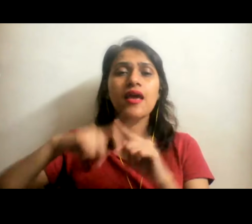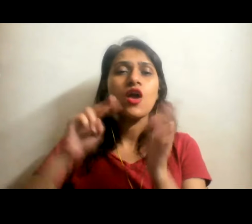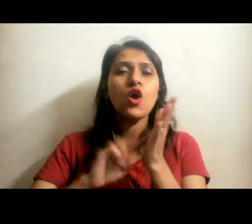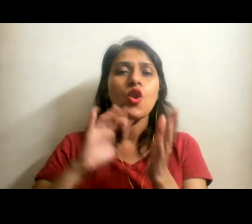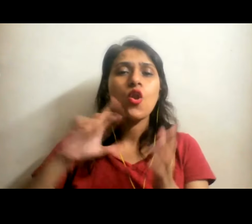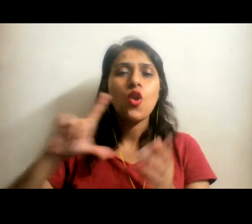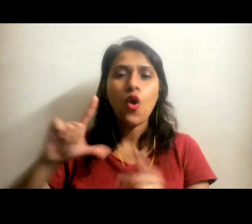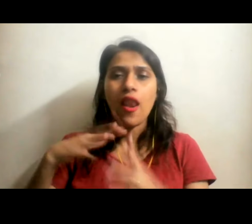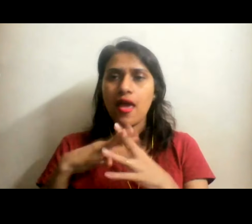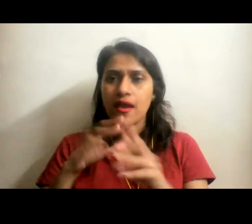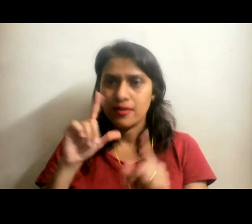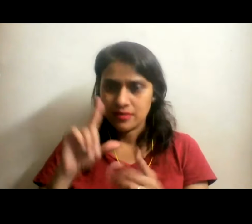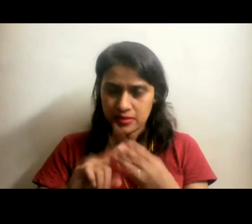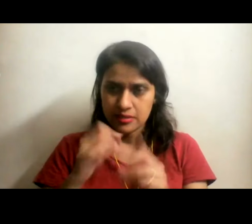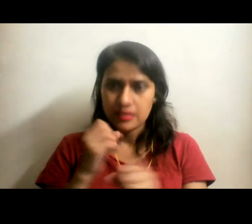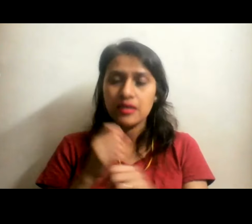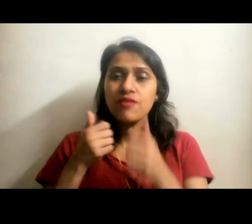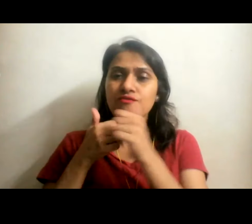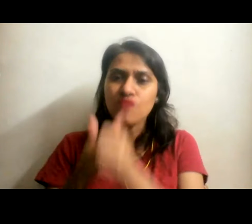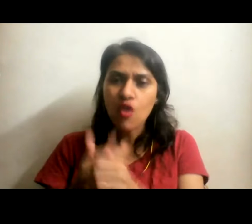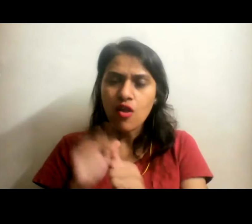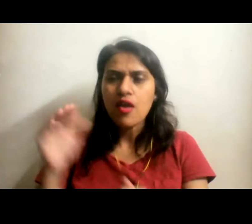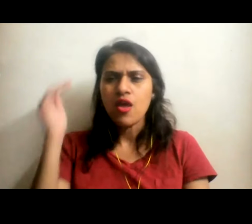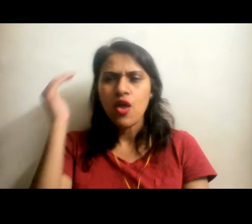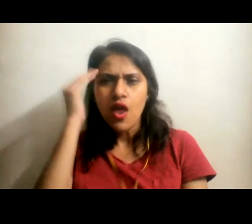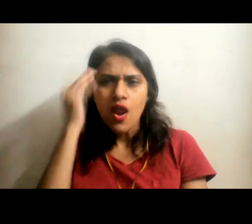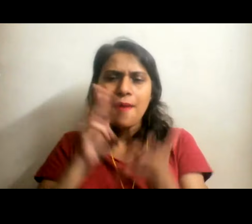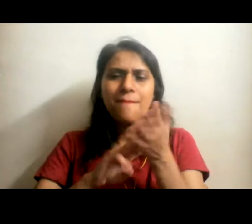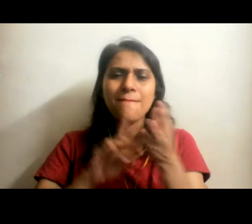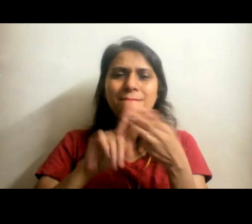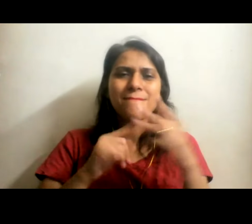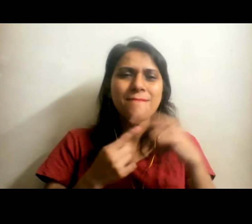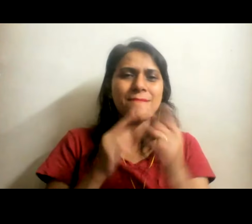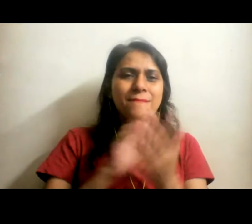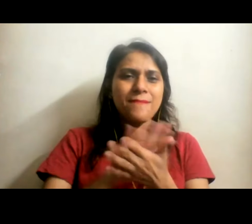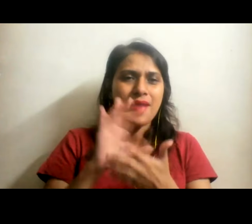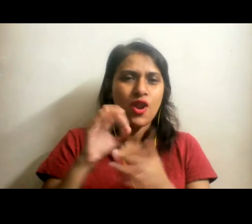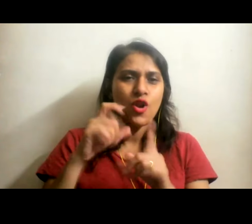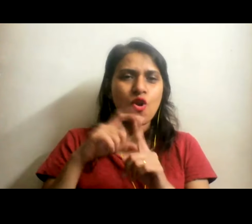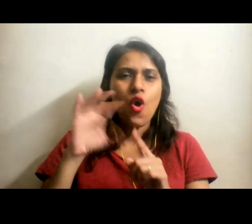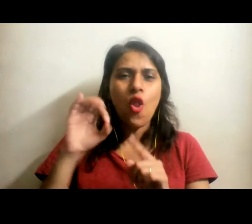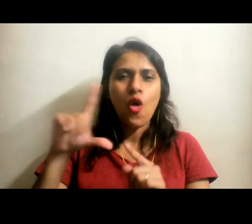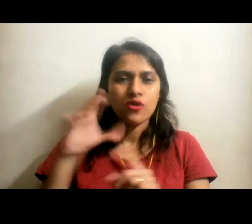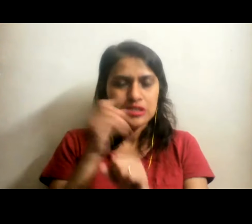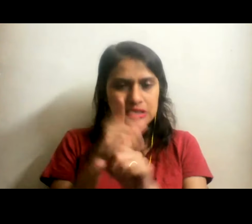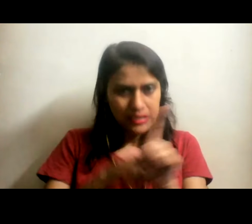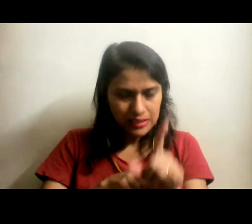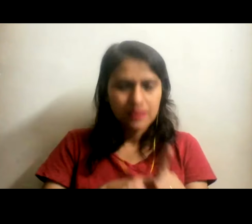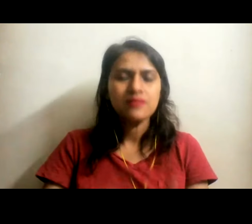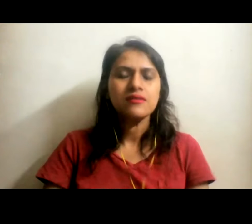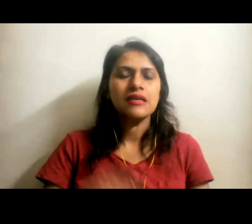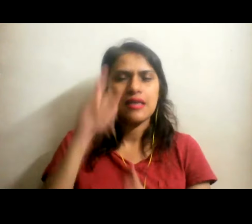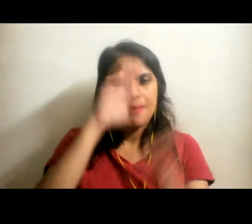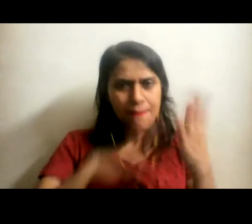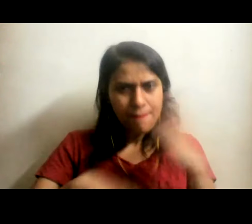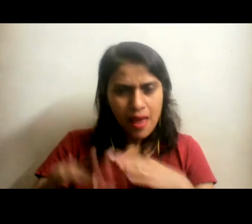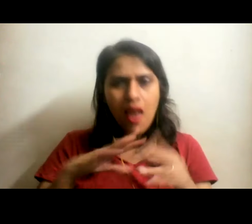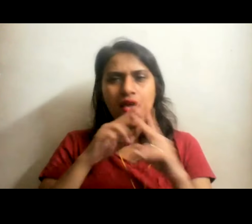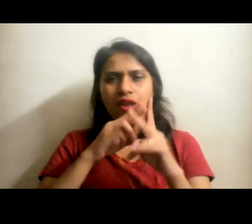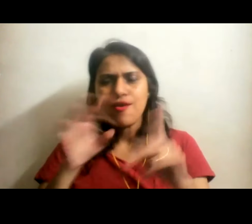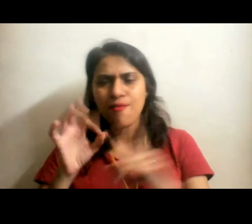in your proposal, in your methodology. Maybe it's a good idea that you get your research idea or